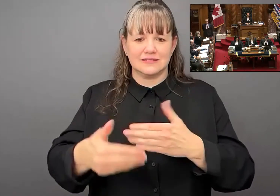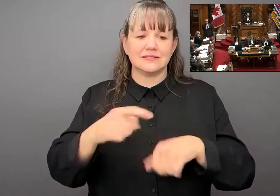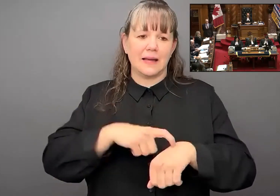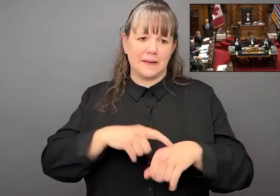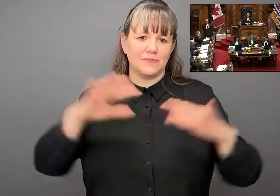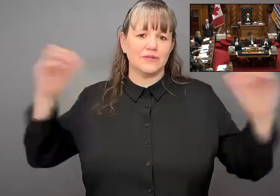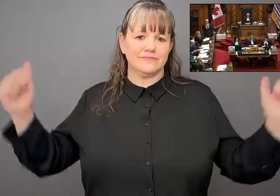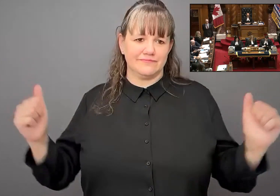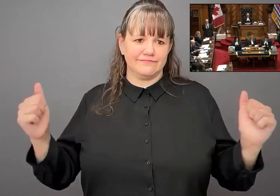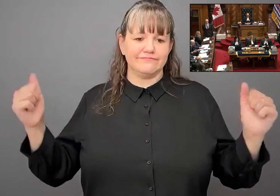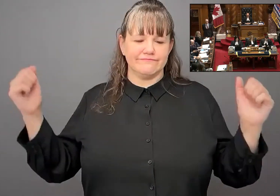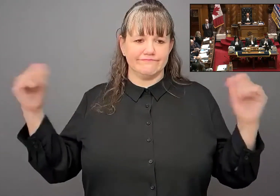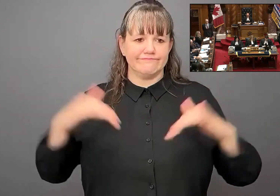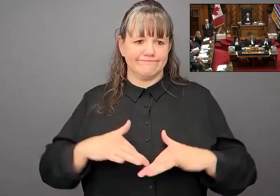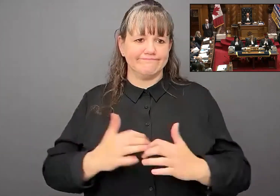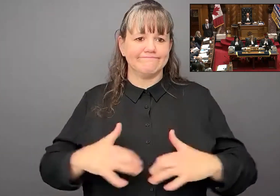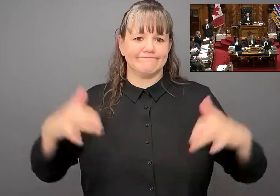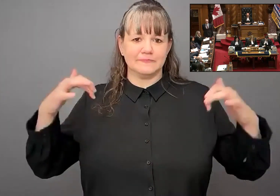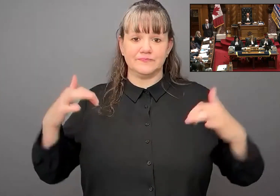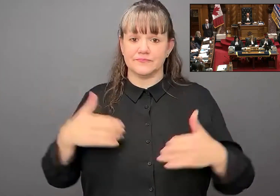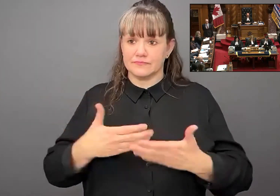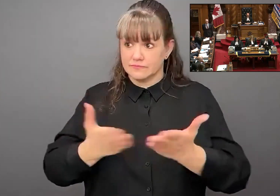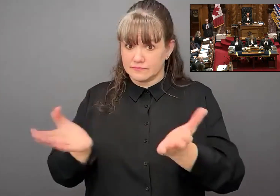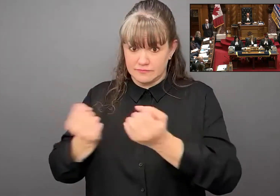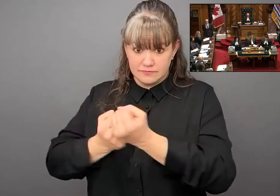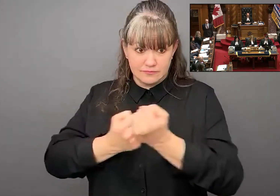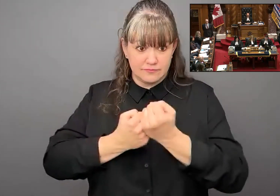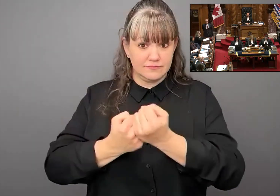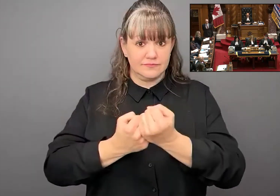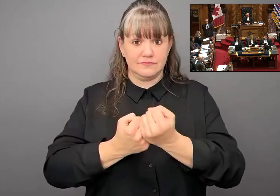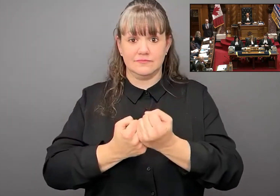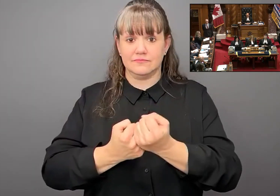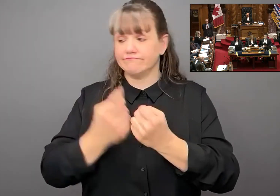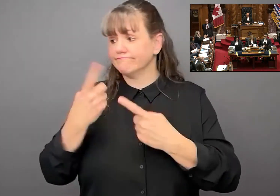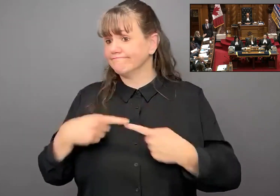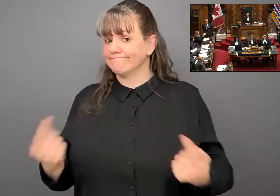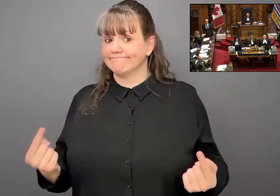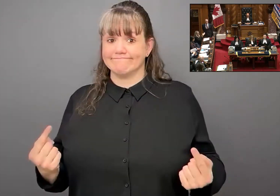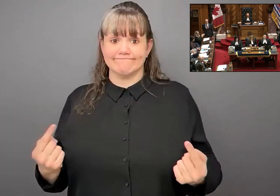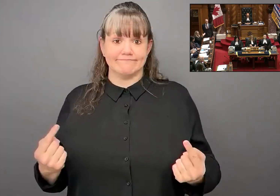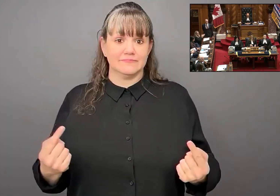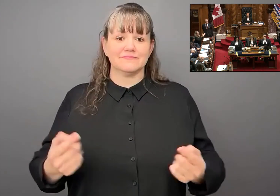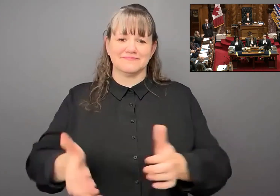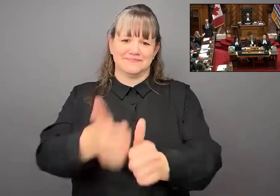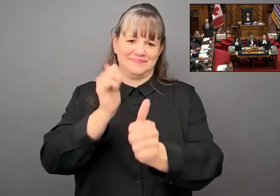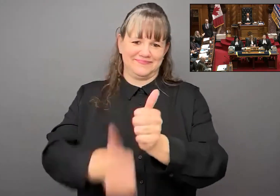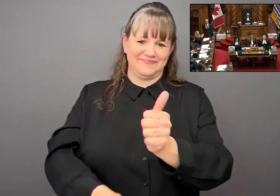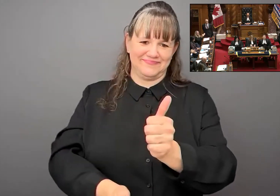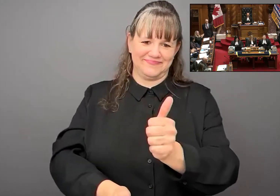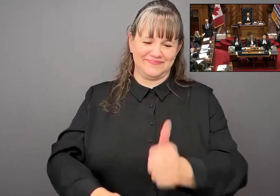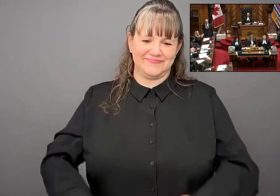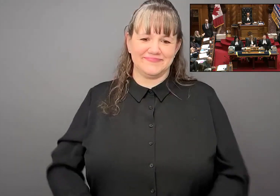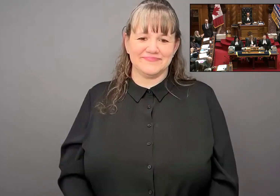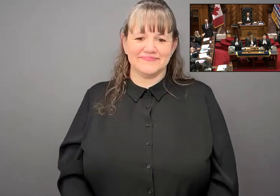heard the question. All those in favour say aye. Aye. Opposed? Motion carried.